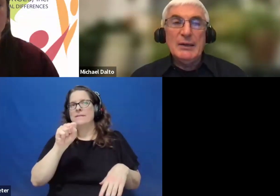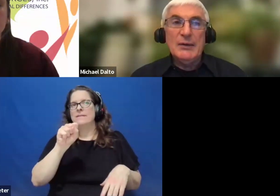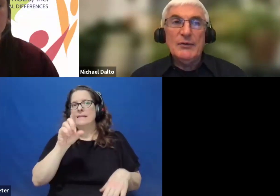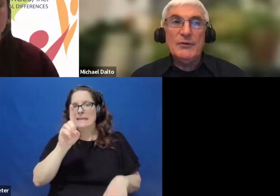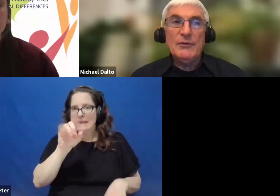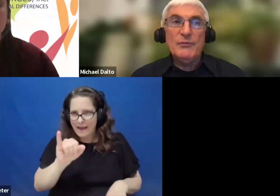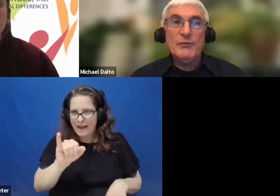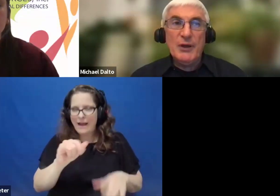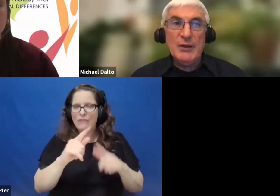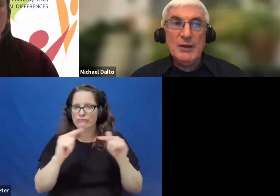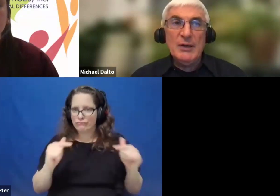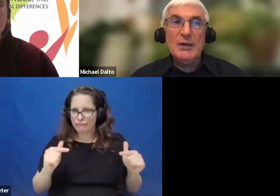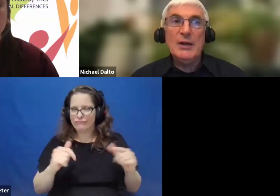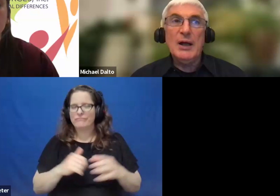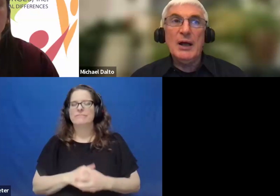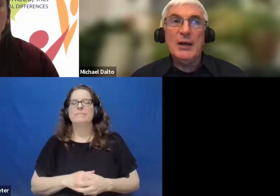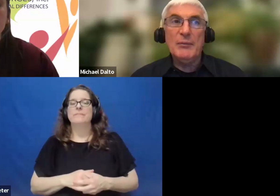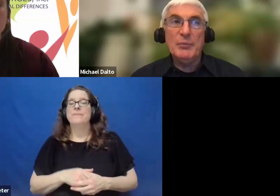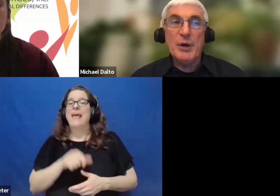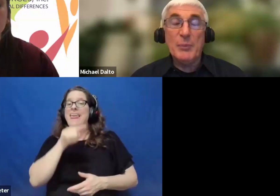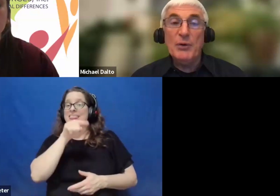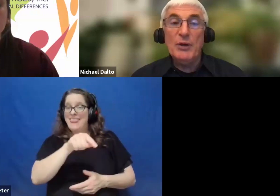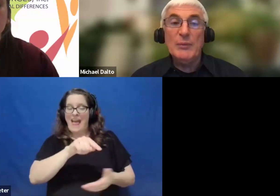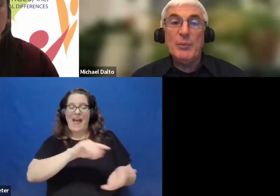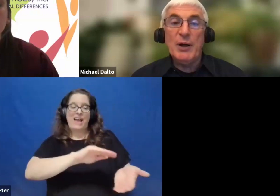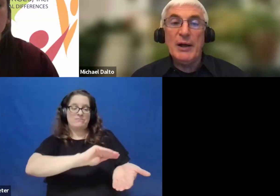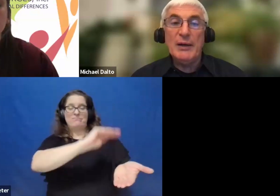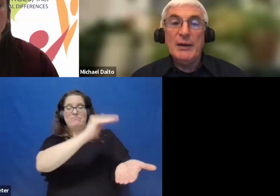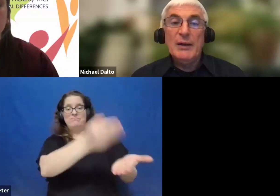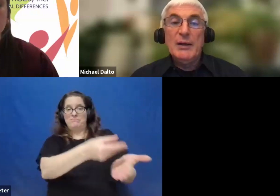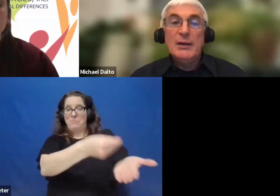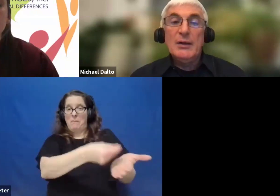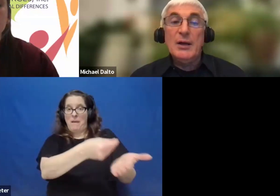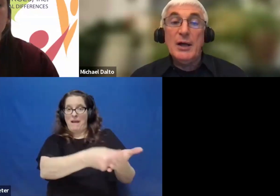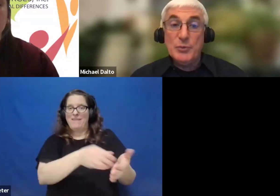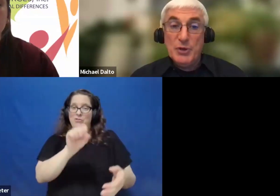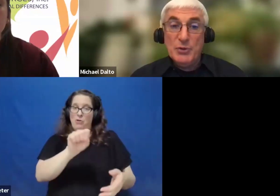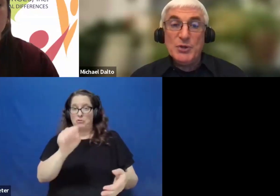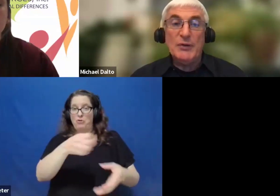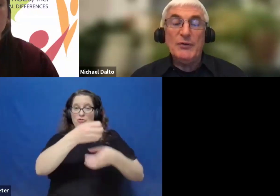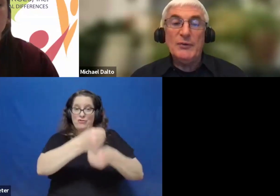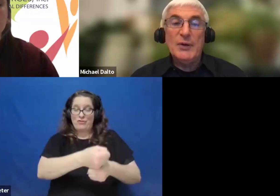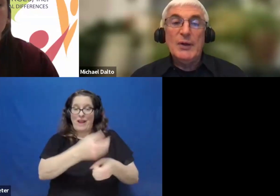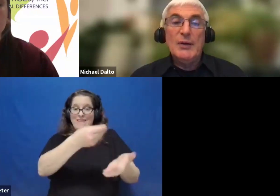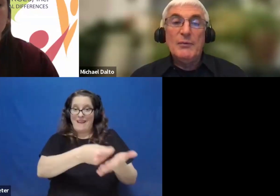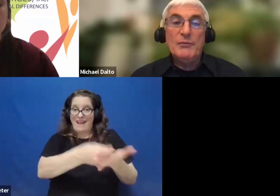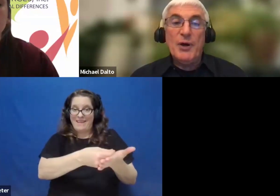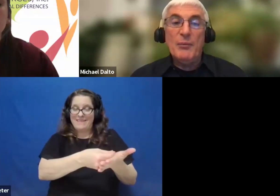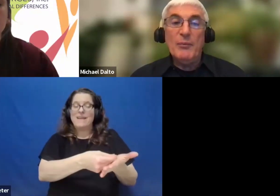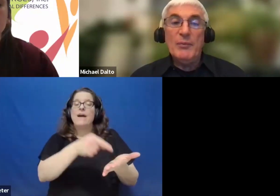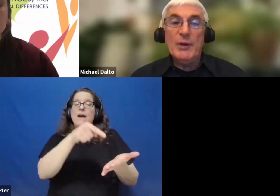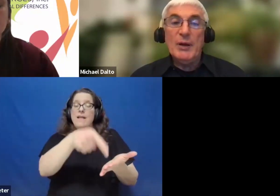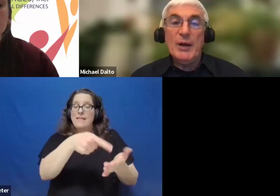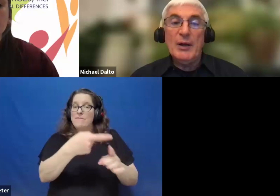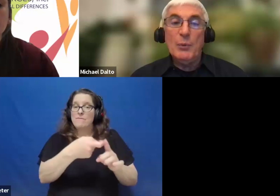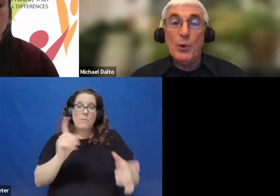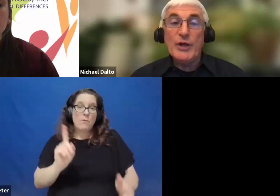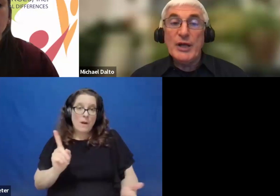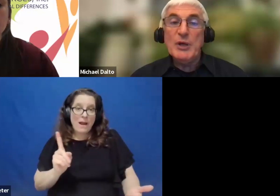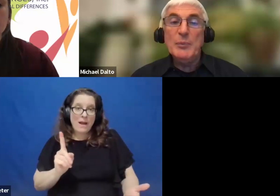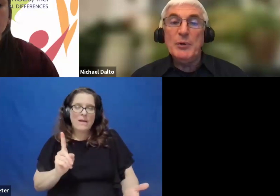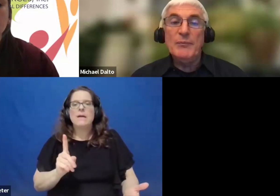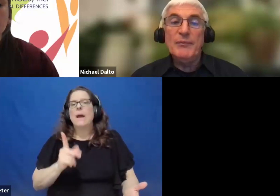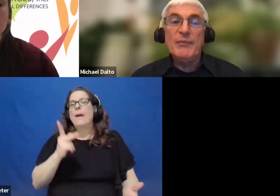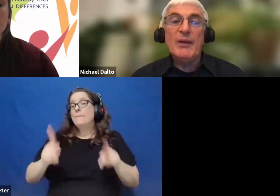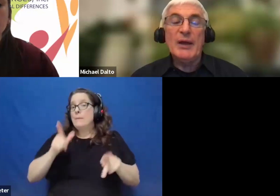It is funded primarily by contributions from